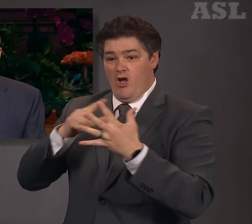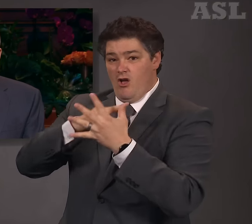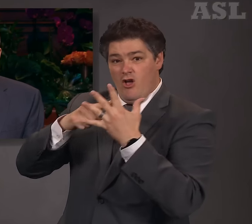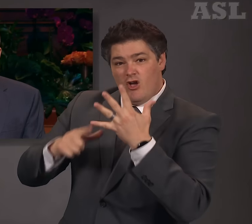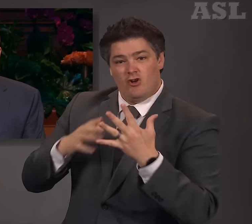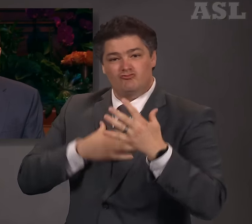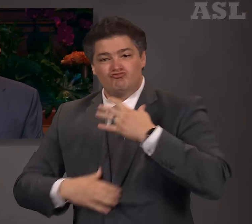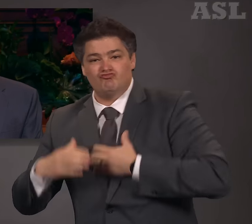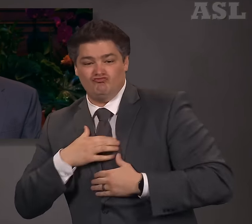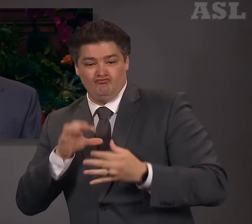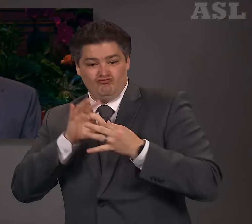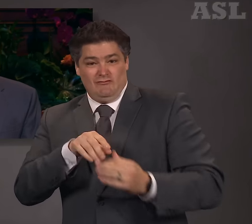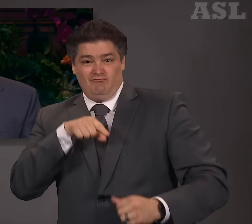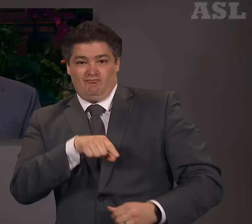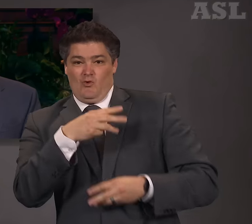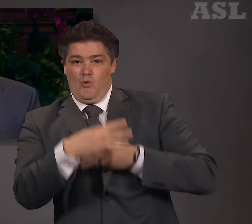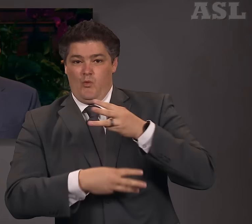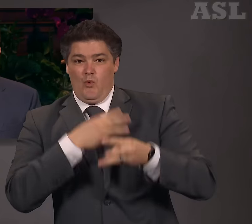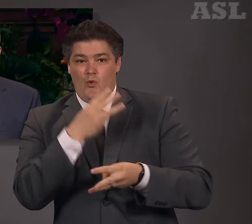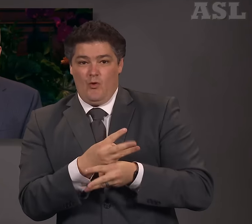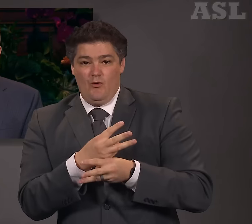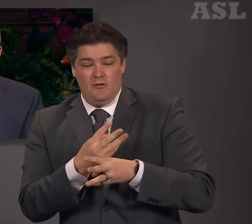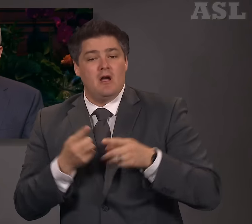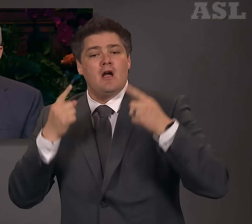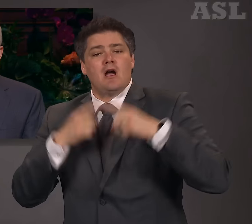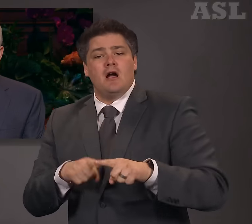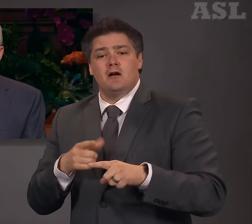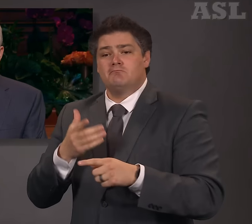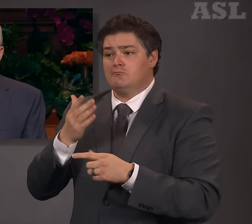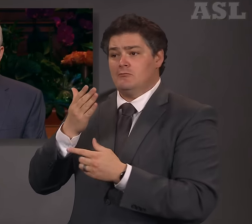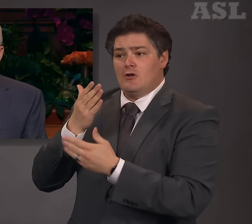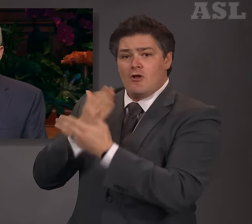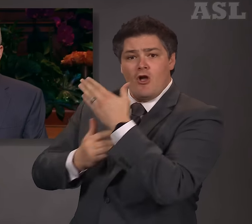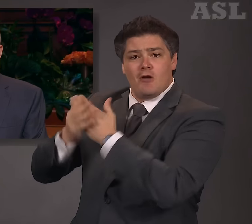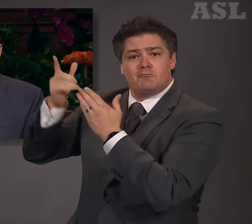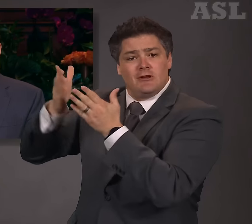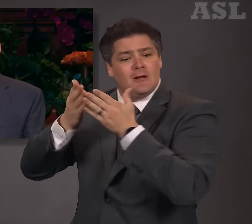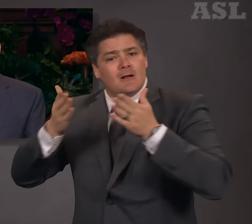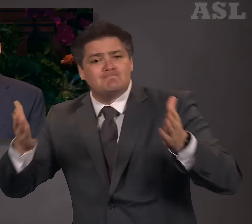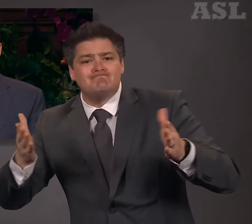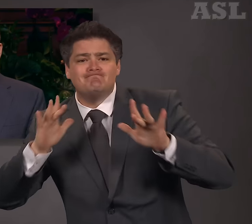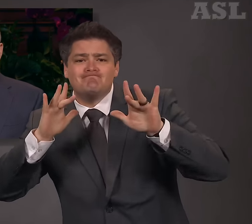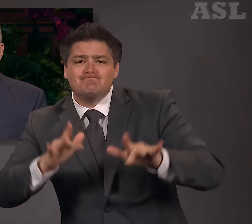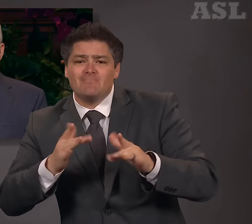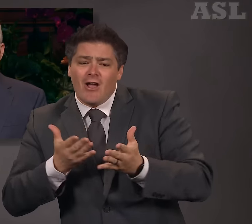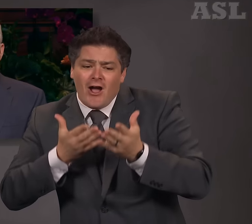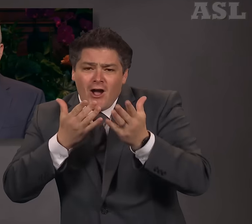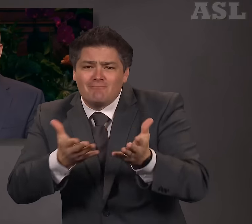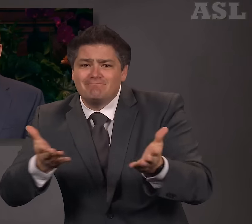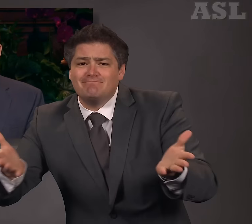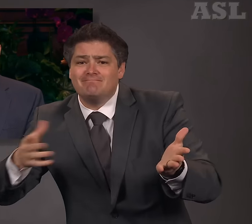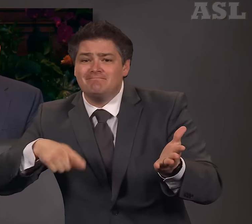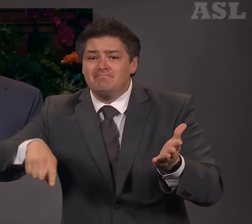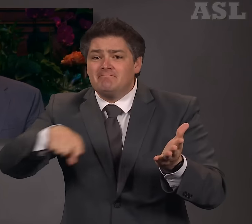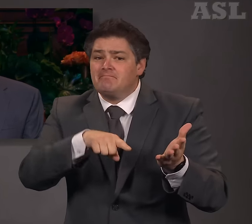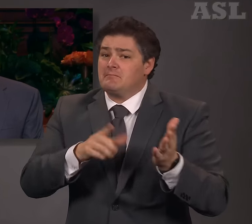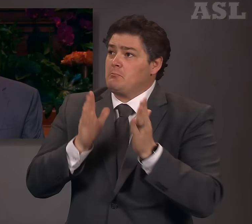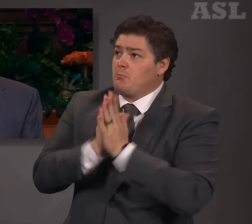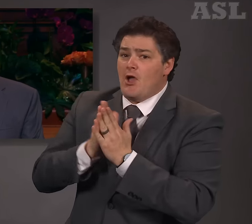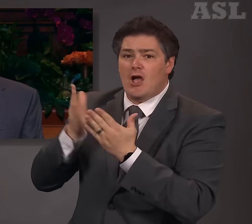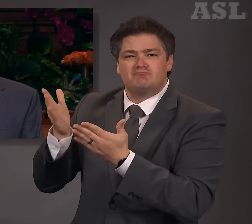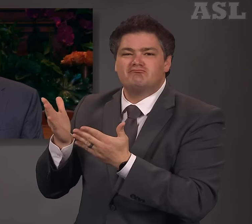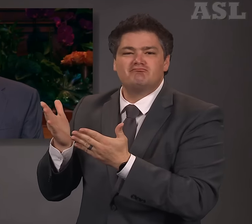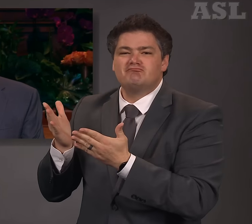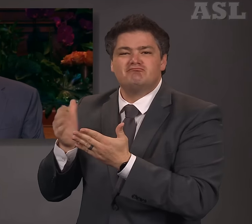were extended towards them, and they would not. What does it mean to be valiant in the testimony of